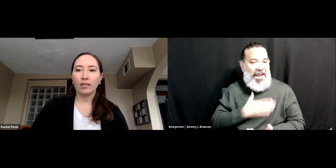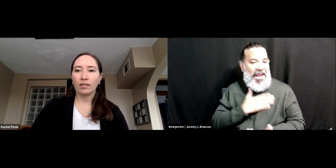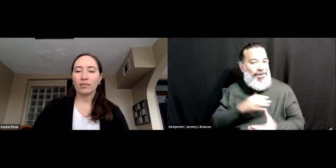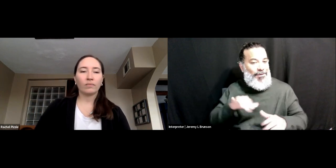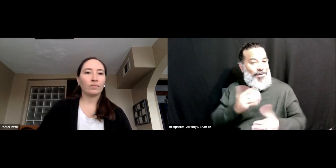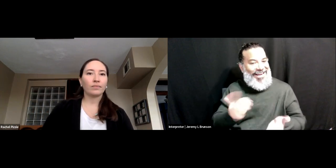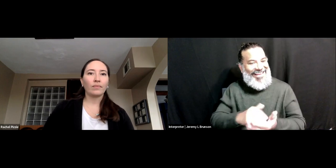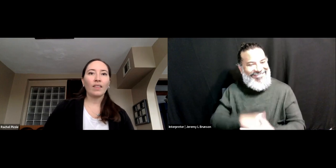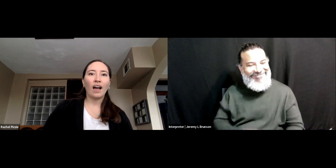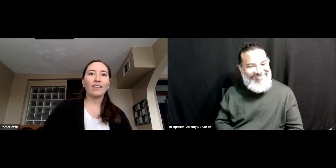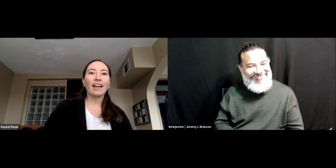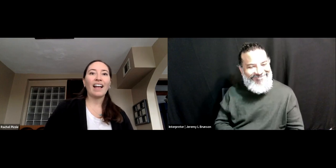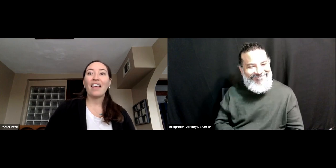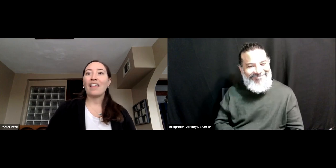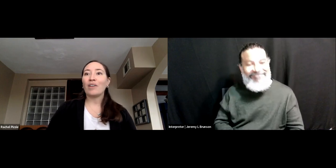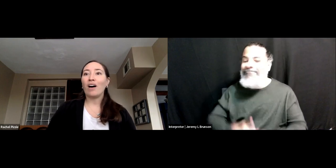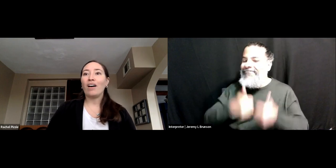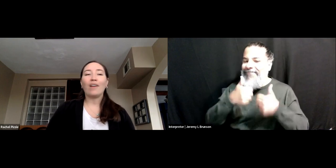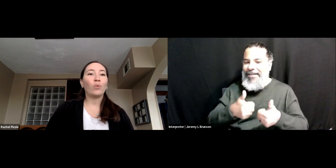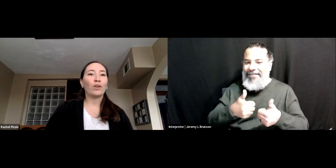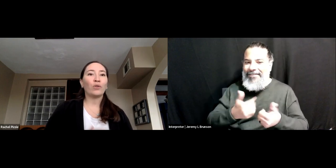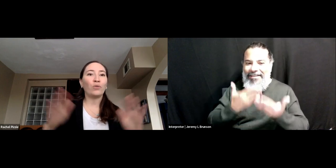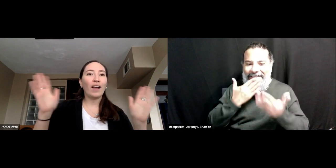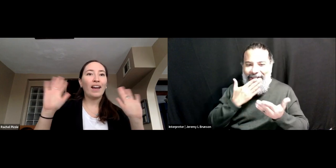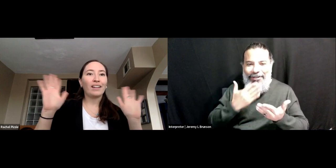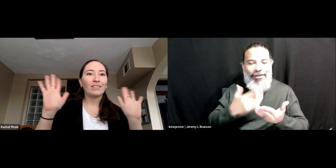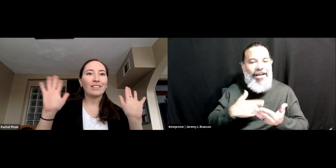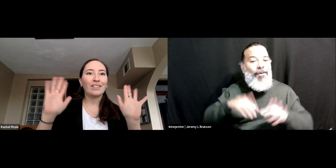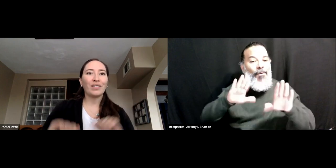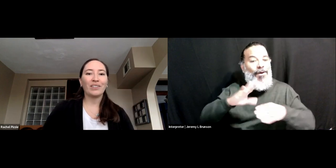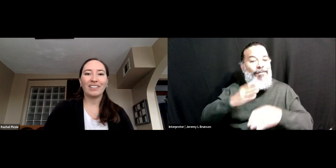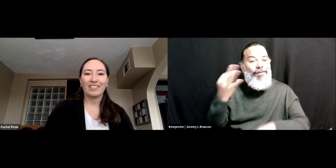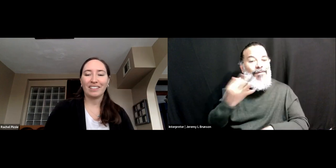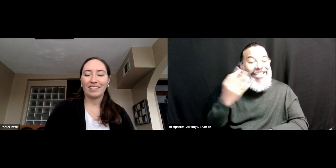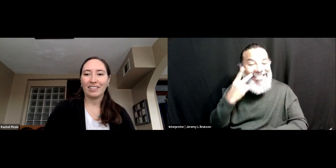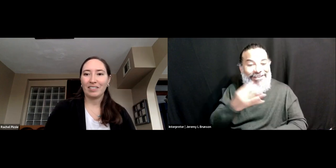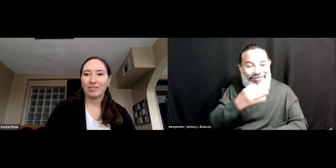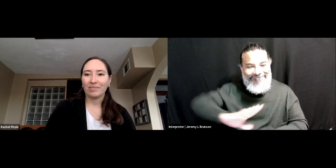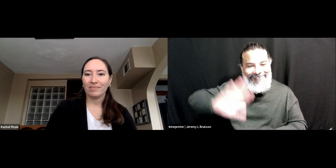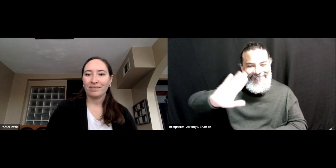again. All right. Thank you all. Have a wonderful Friday. See you soon.